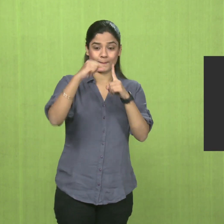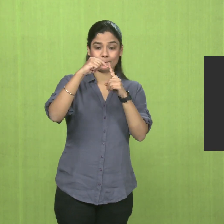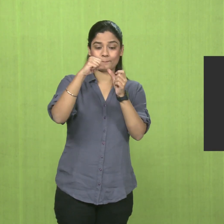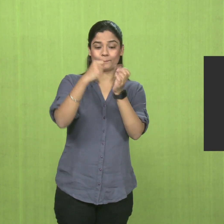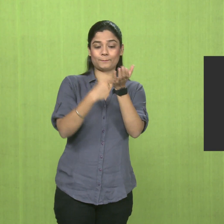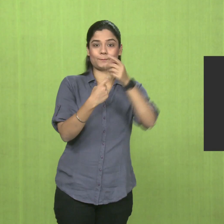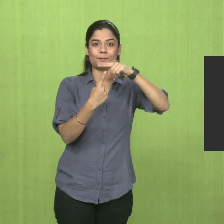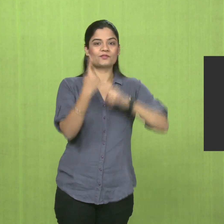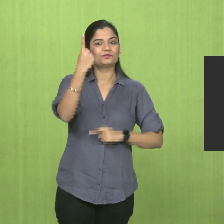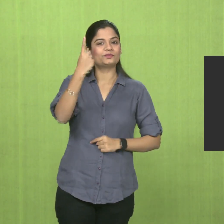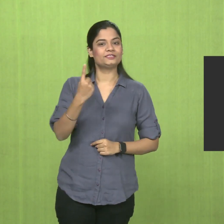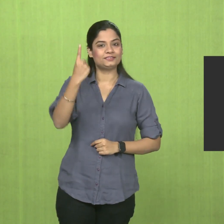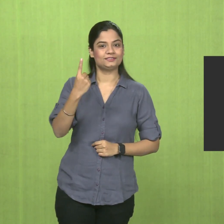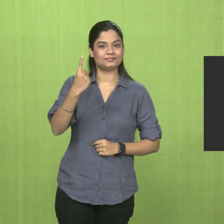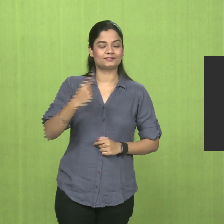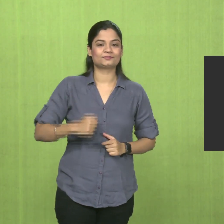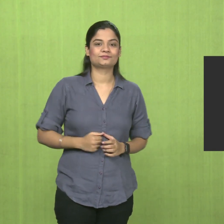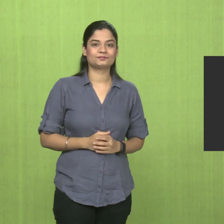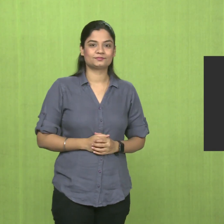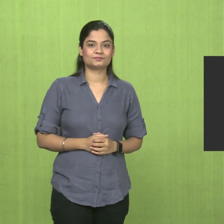part 1 of the lesson.